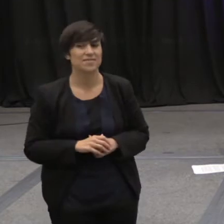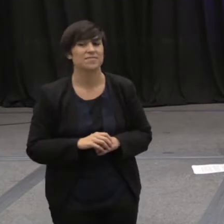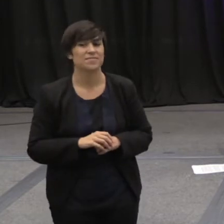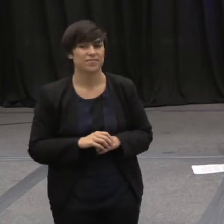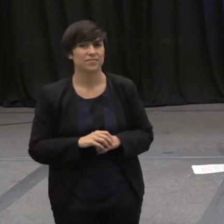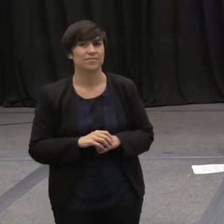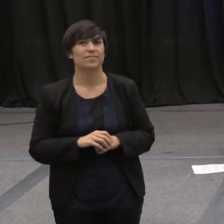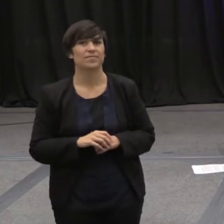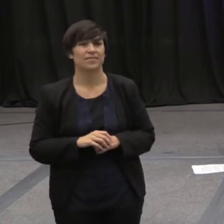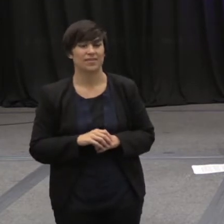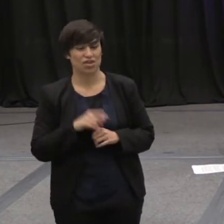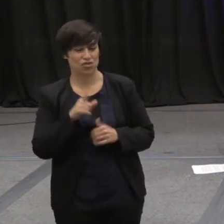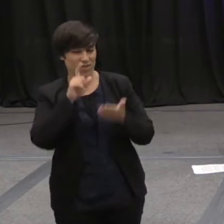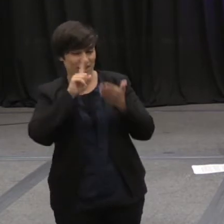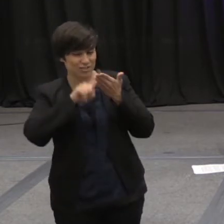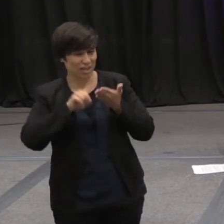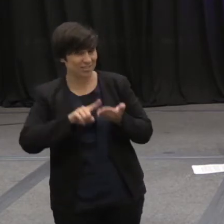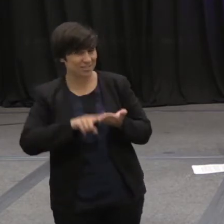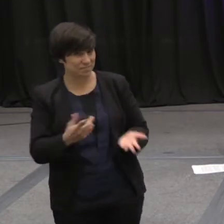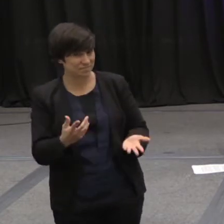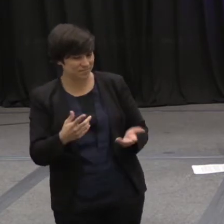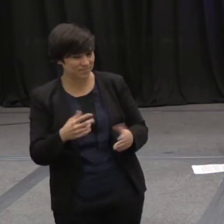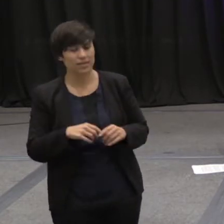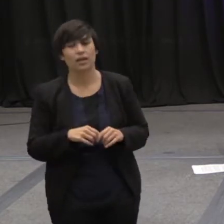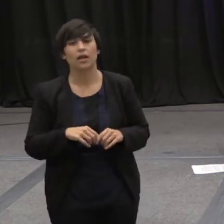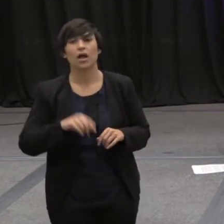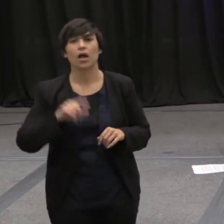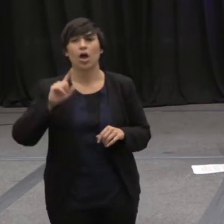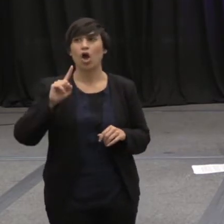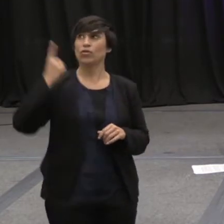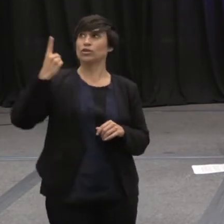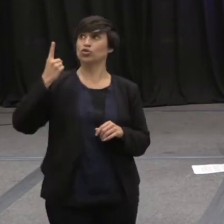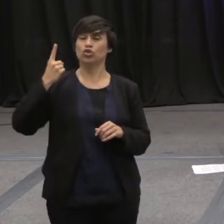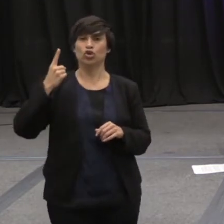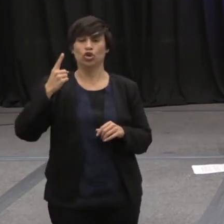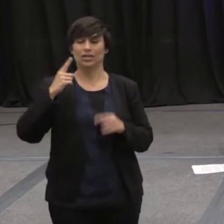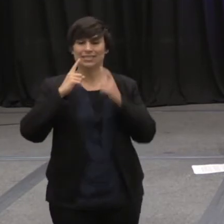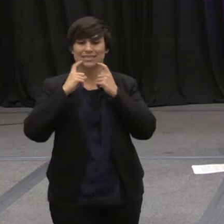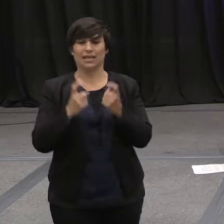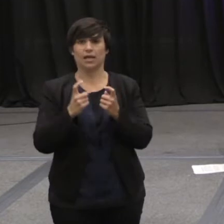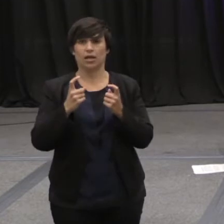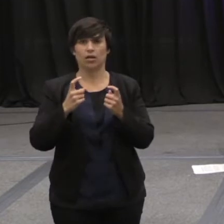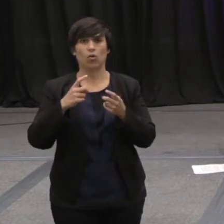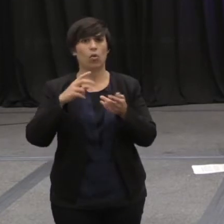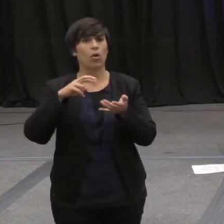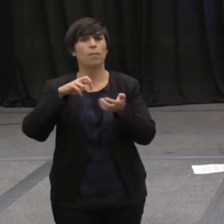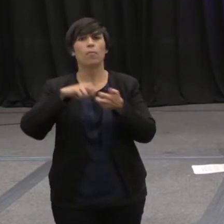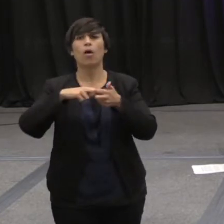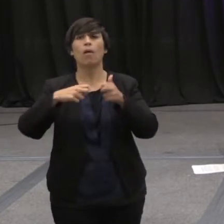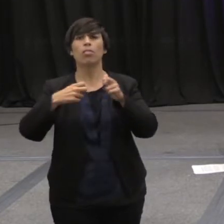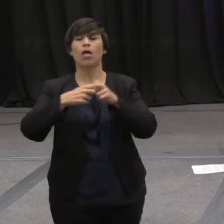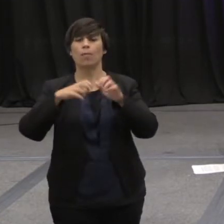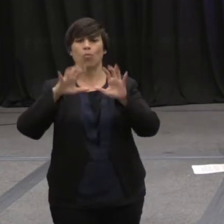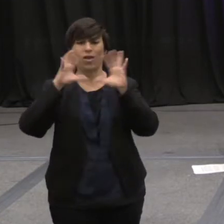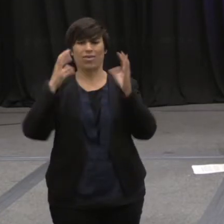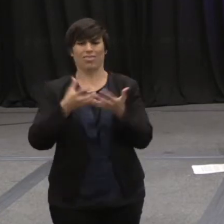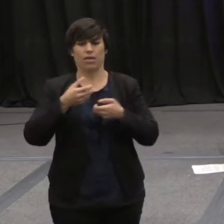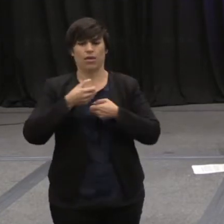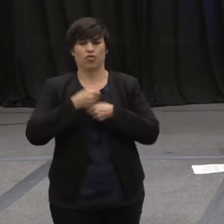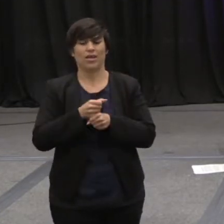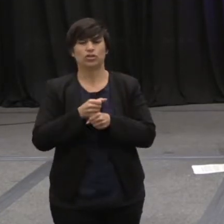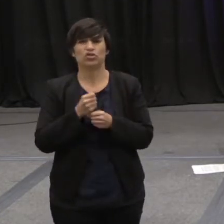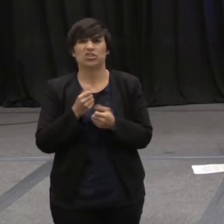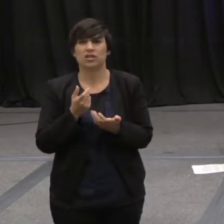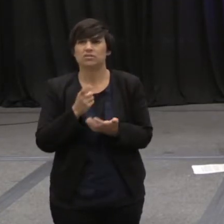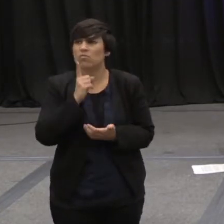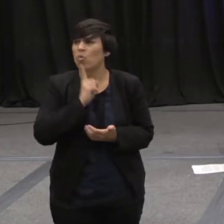You can fact check me on that. The original sin, or the original problem of creation, was loneliness. It was lack of